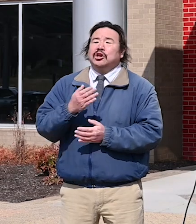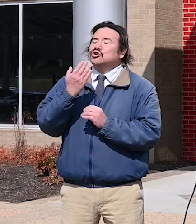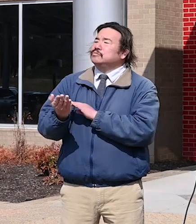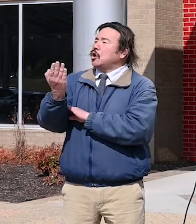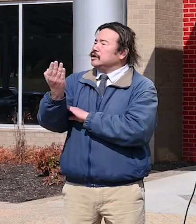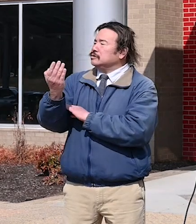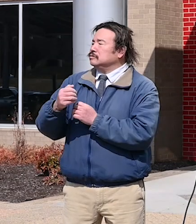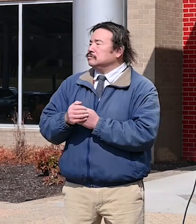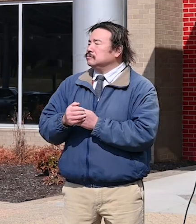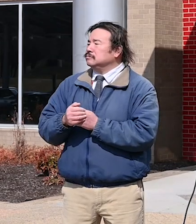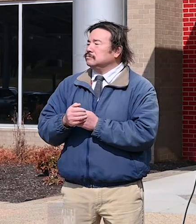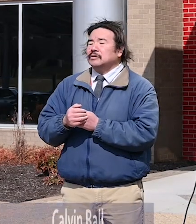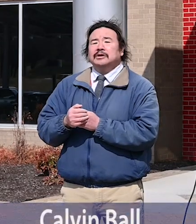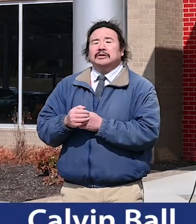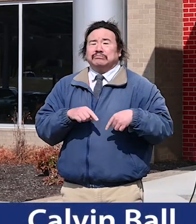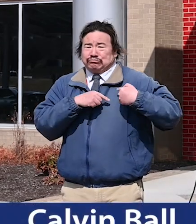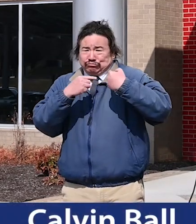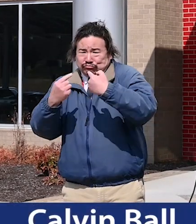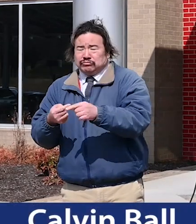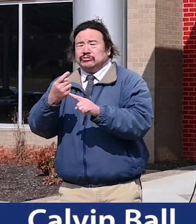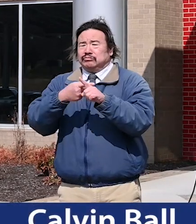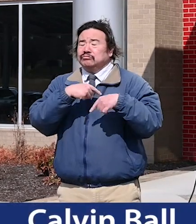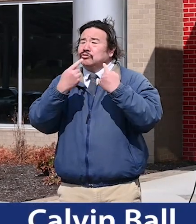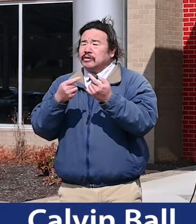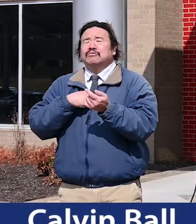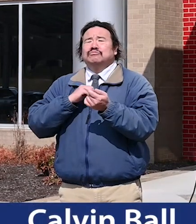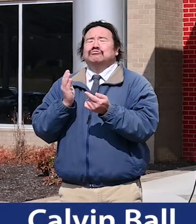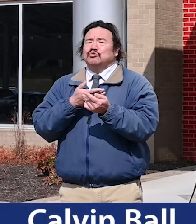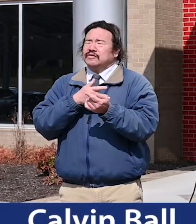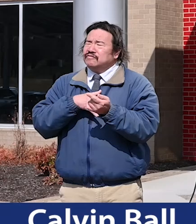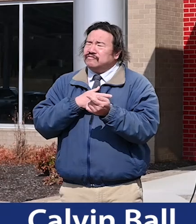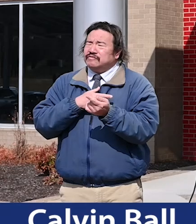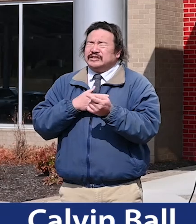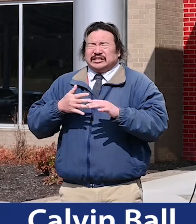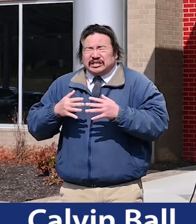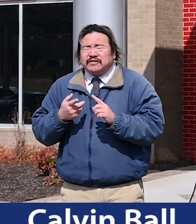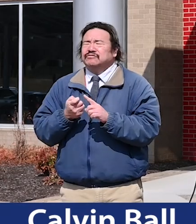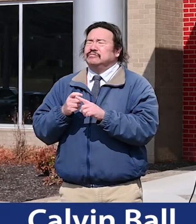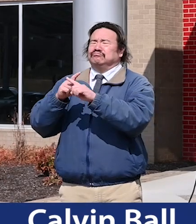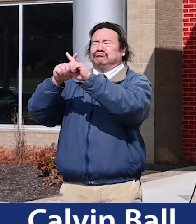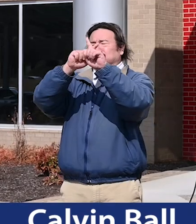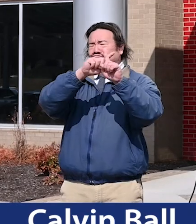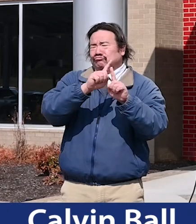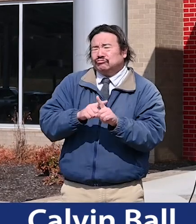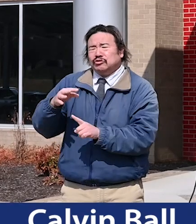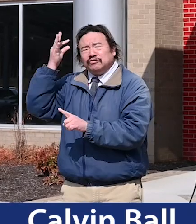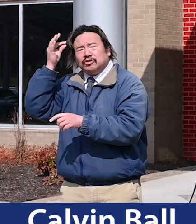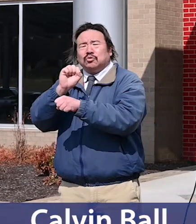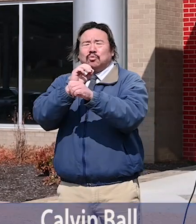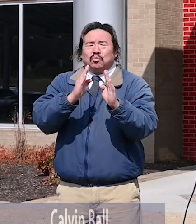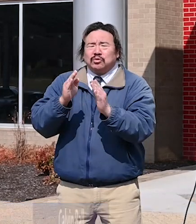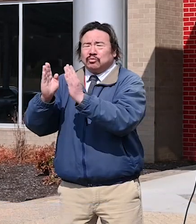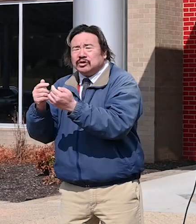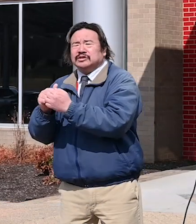Good morning. During the past month, we felt anxiety from many federal workers, contractors,